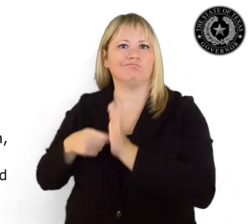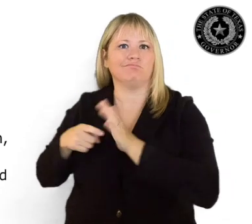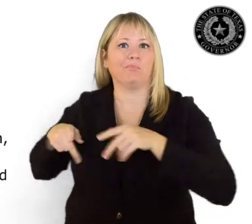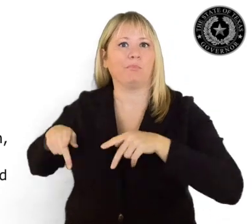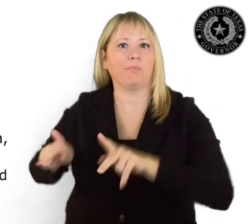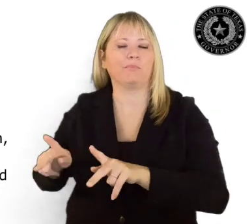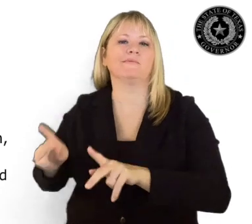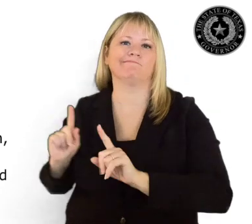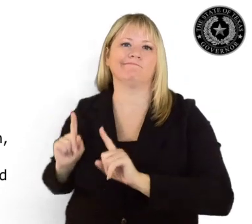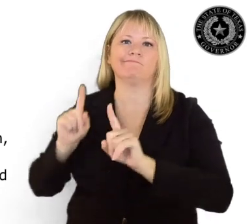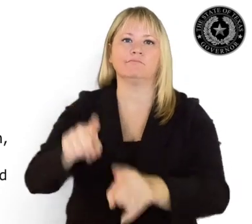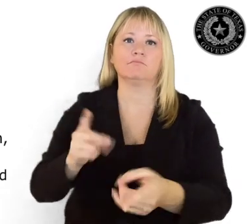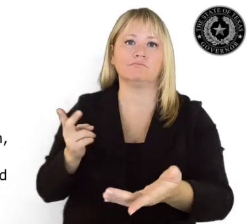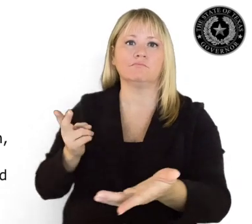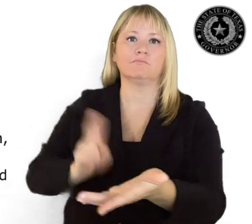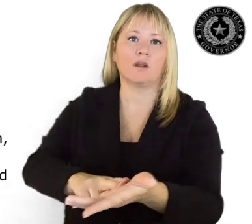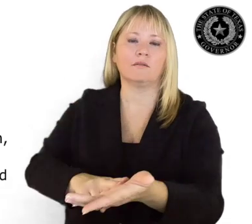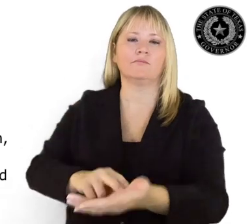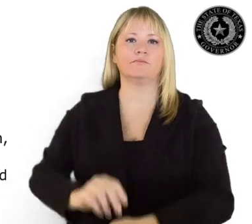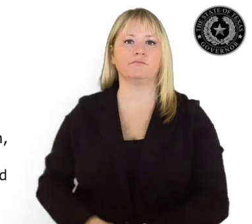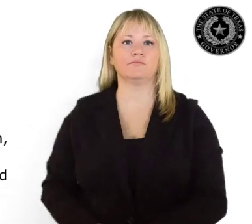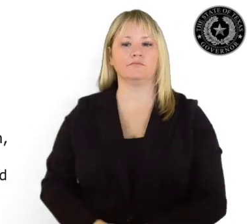government.